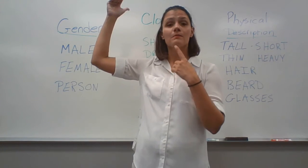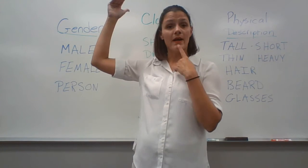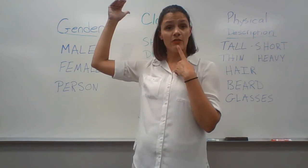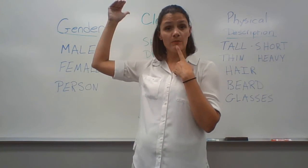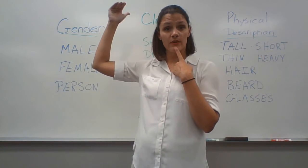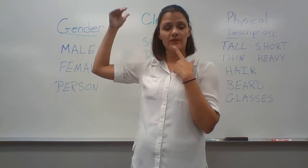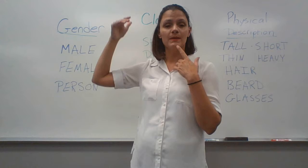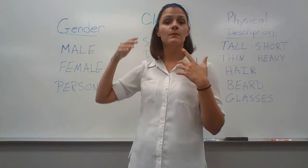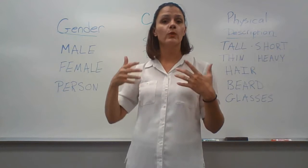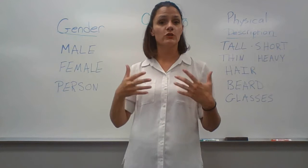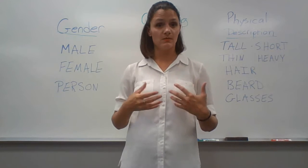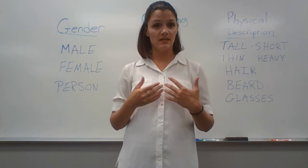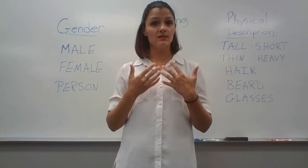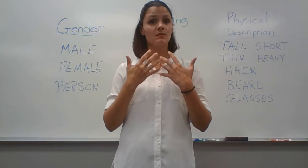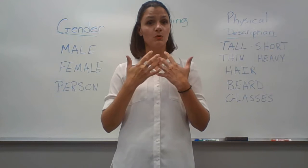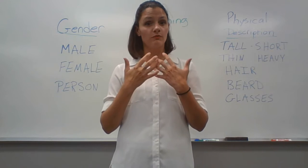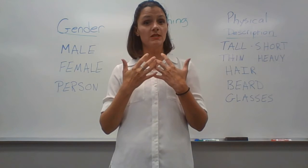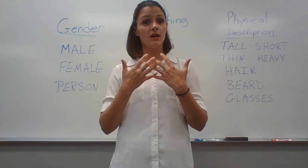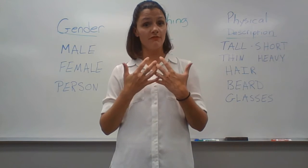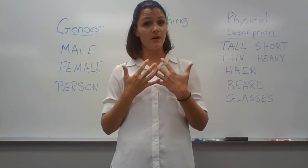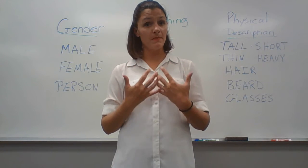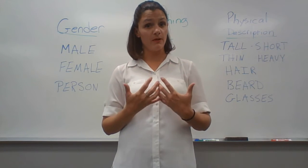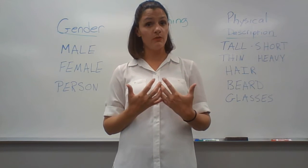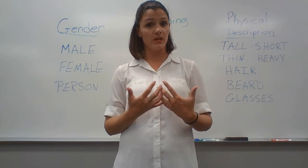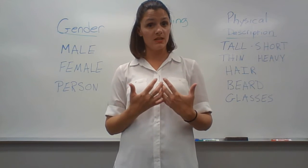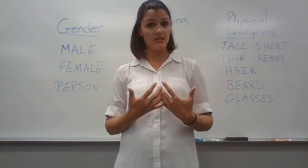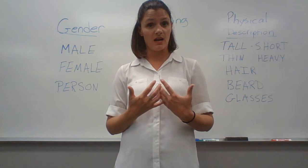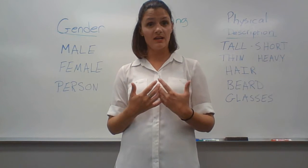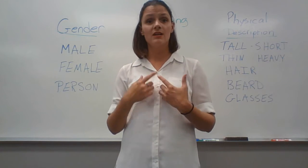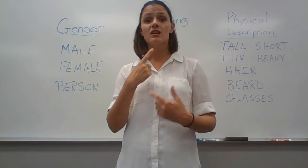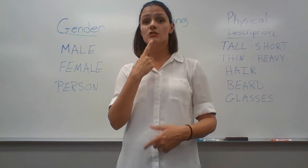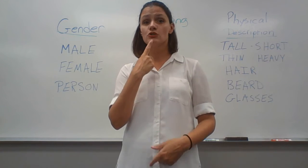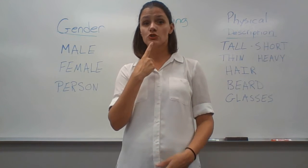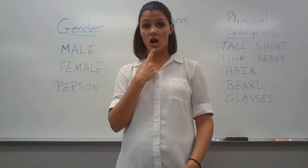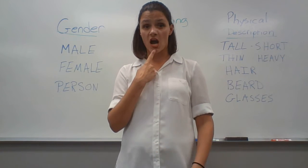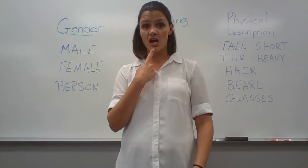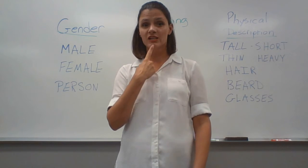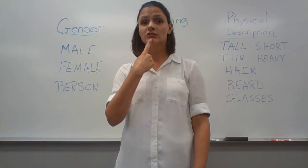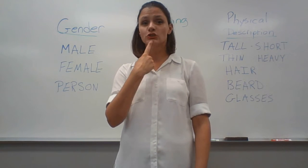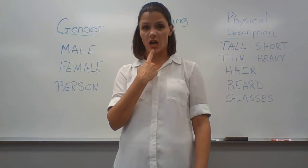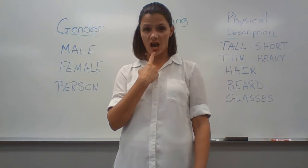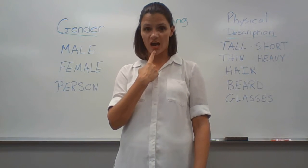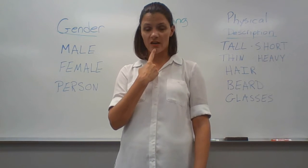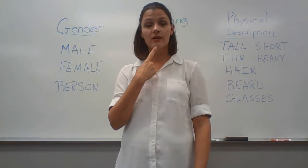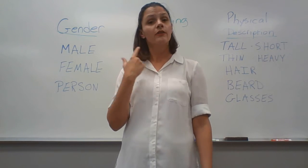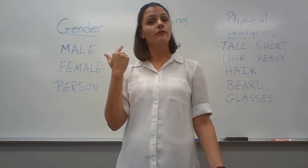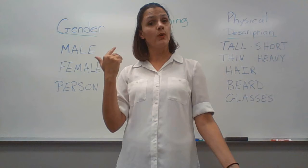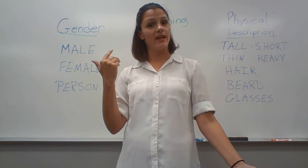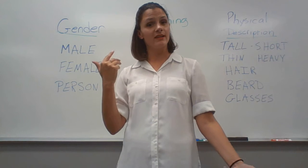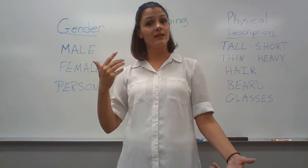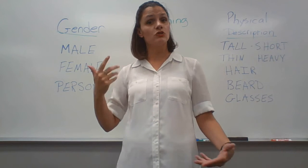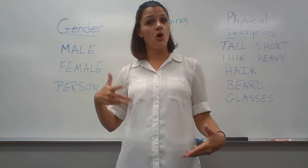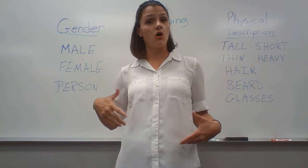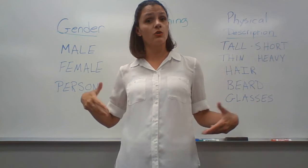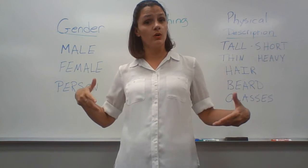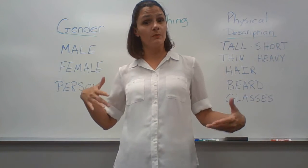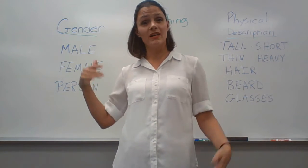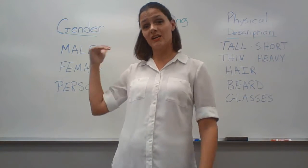Mouth morpheme, which means the movement of my mouth with the sign, cha, for anything tall or big.